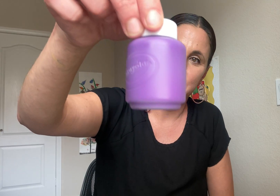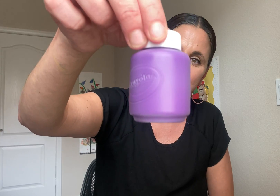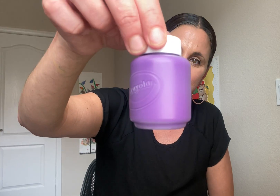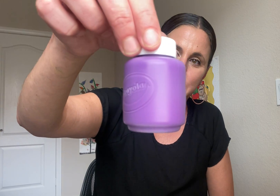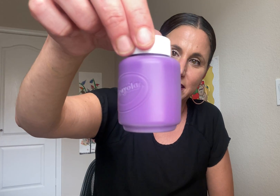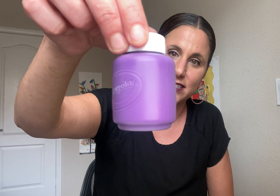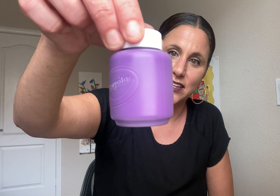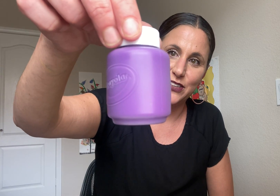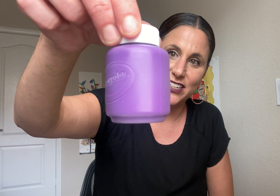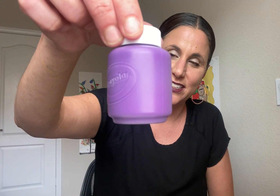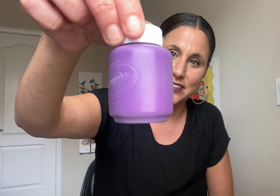Do you know what this color is?